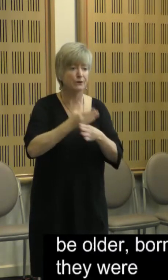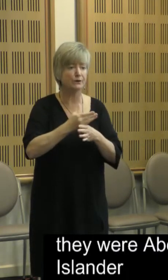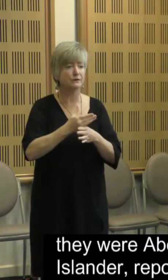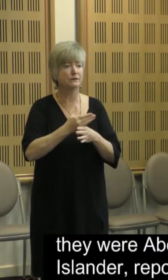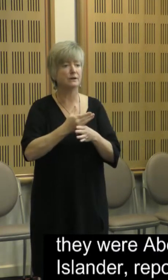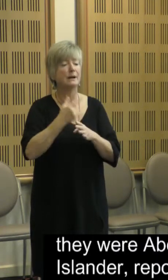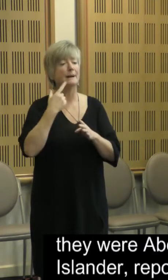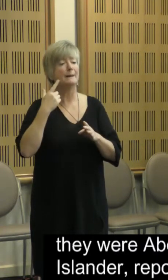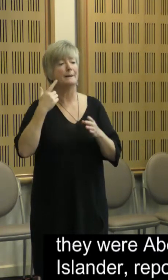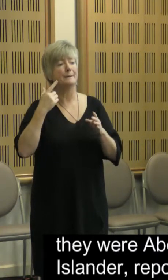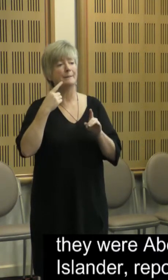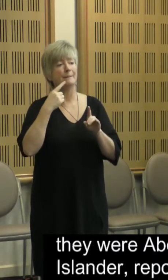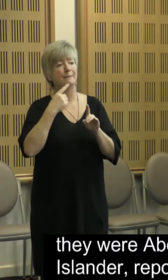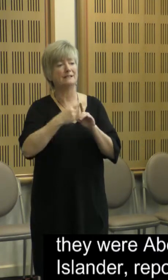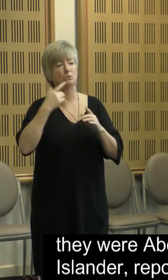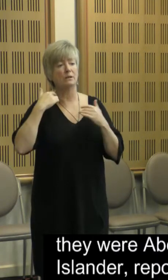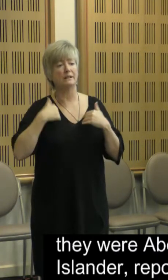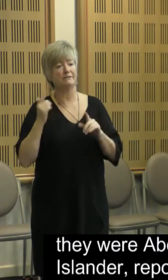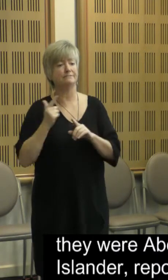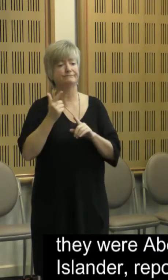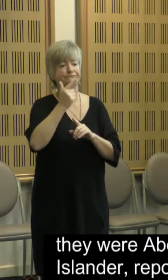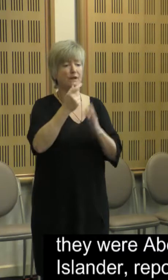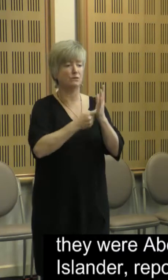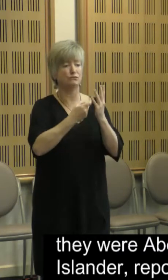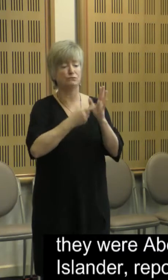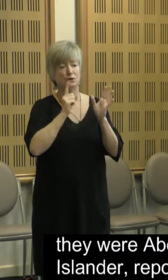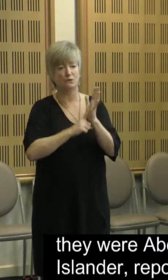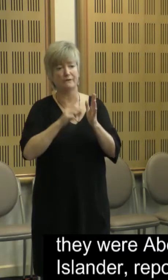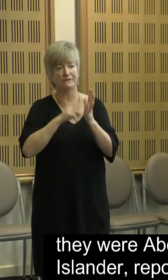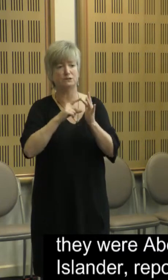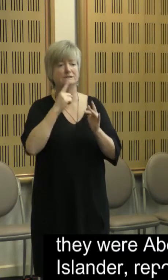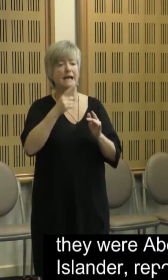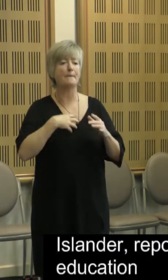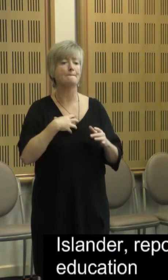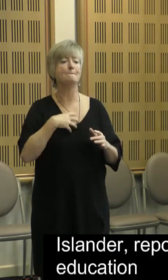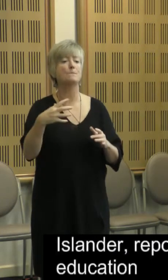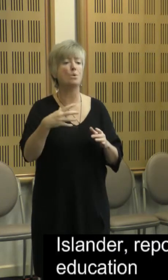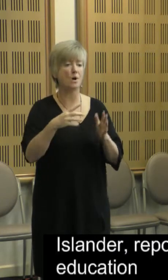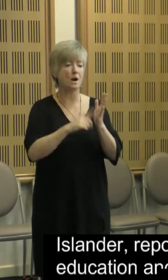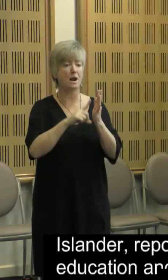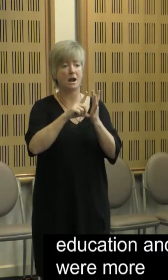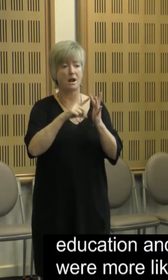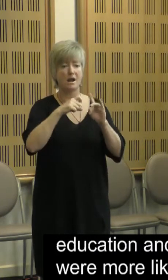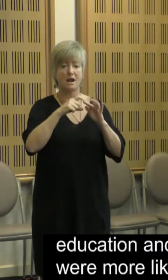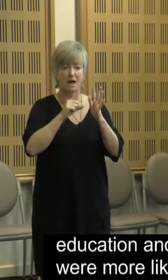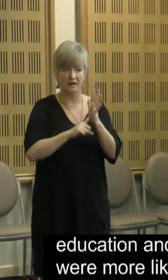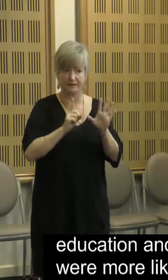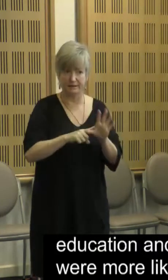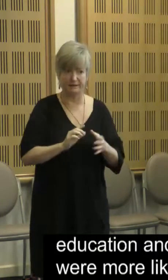in rural Victoria. Now this doesn't mean that it just means more likely. It doesn't mean everybody that fits those categories has a disability.